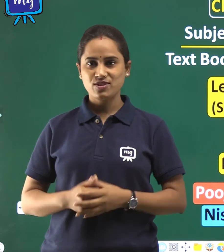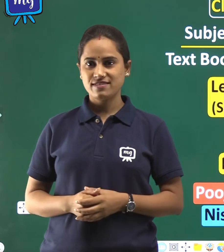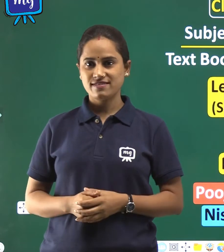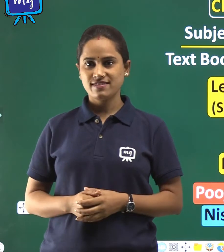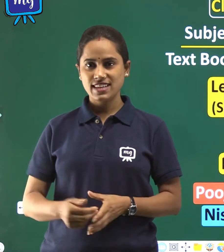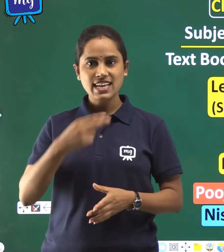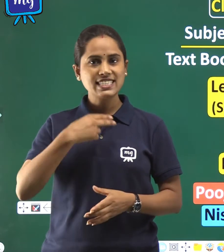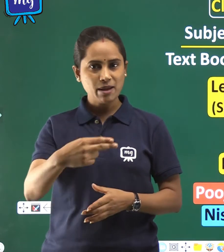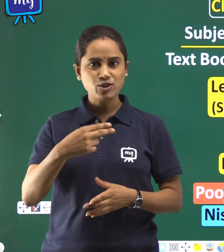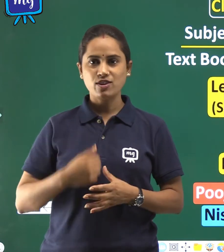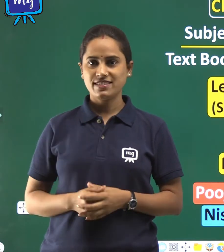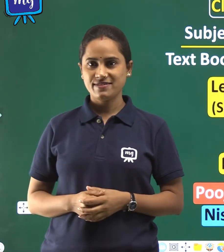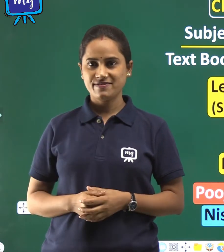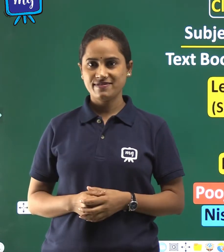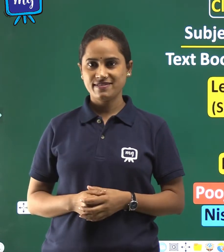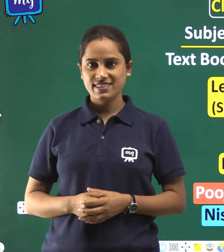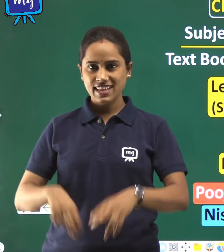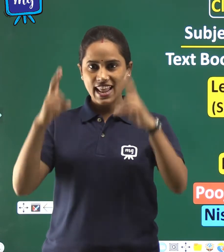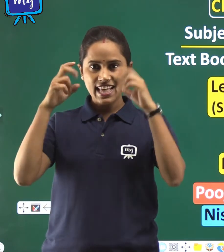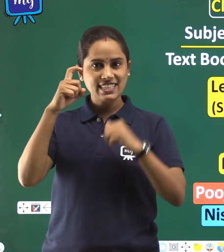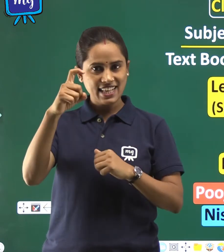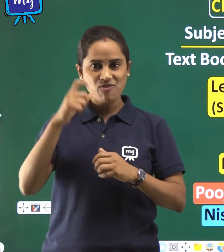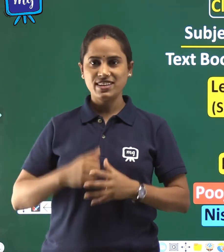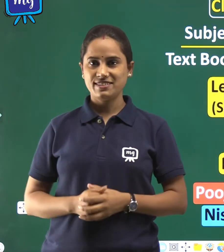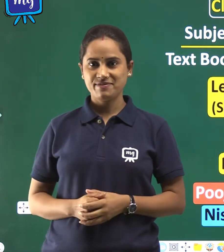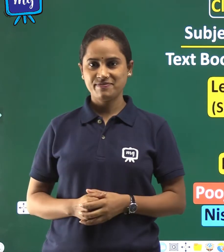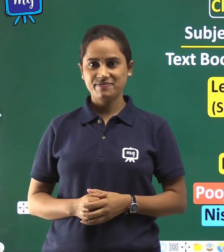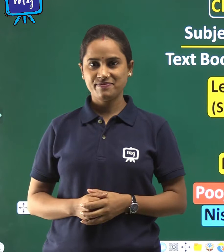Textbook, Snapshot, Lesson 7,